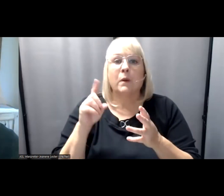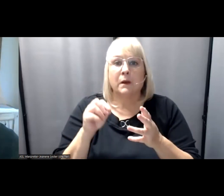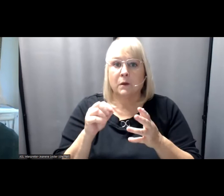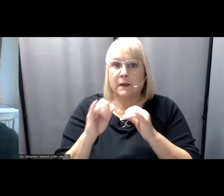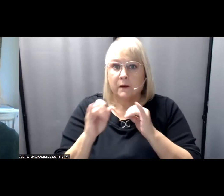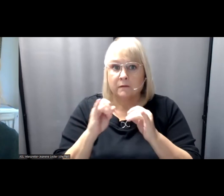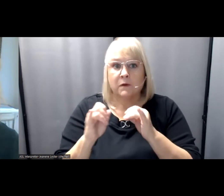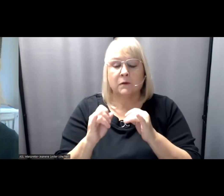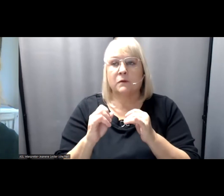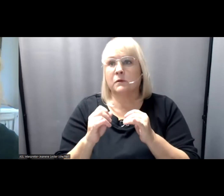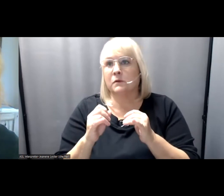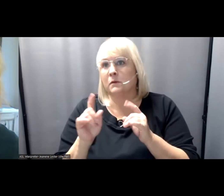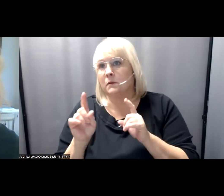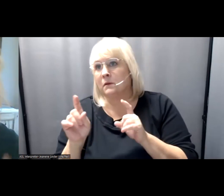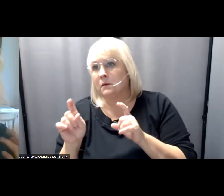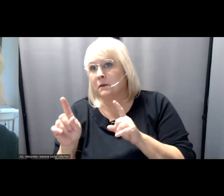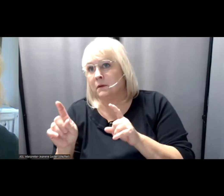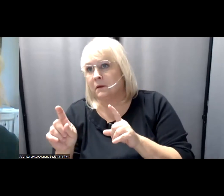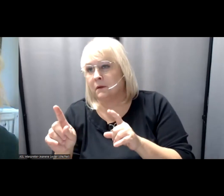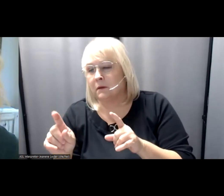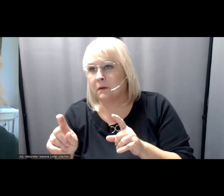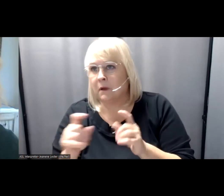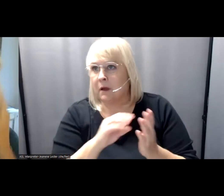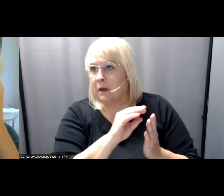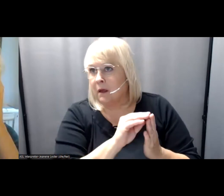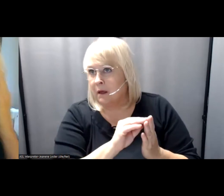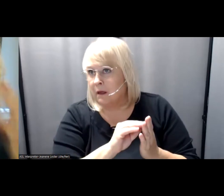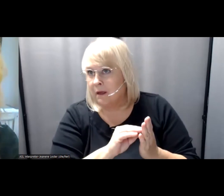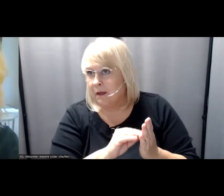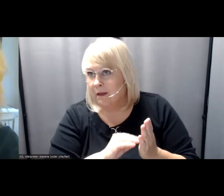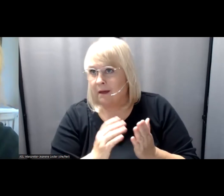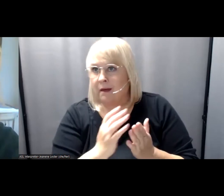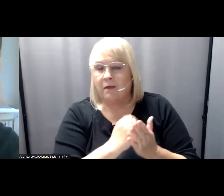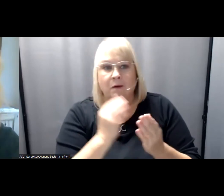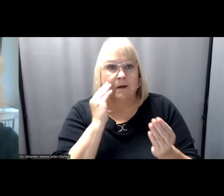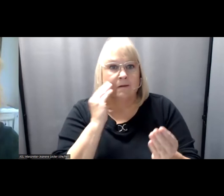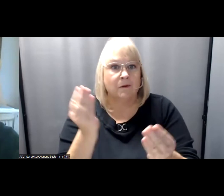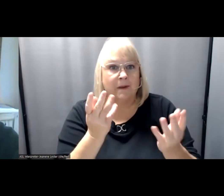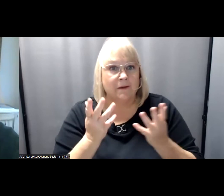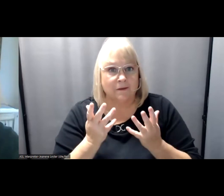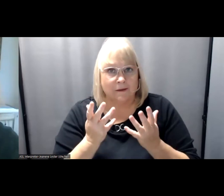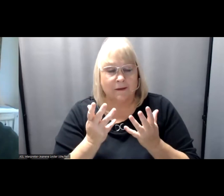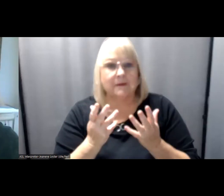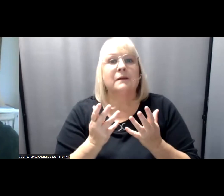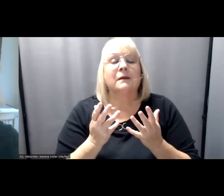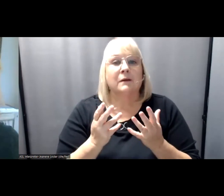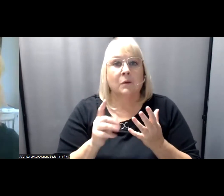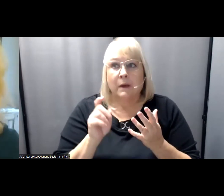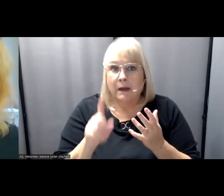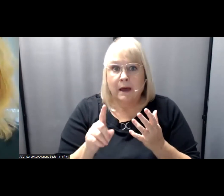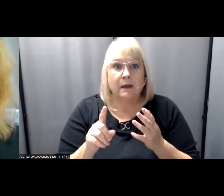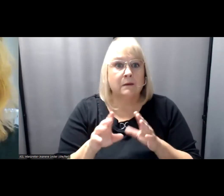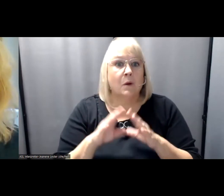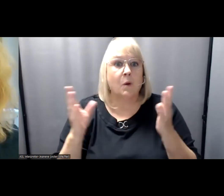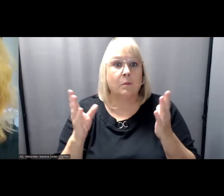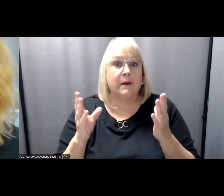listen, we ask open-ended questions, we continue to listen. We want to connect. People have, I don't know